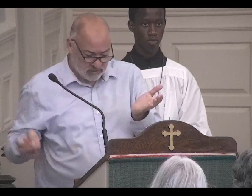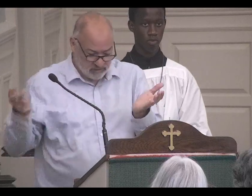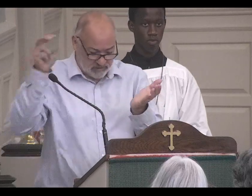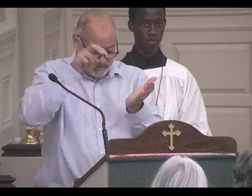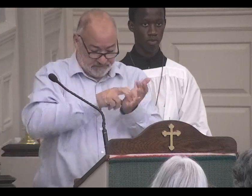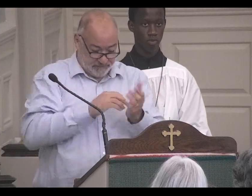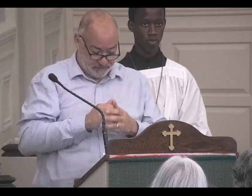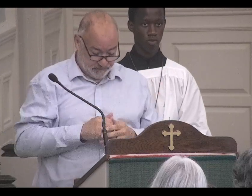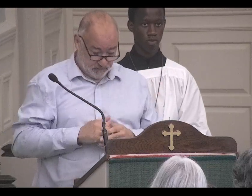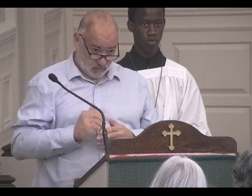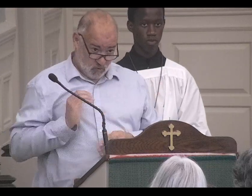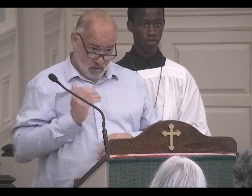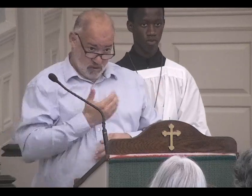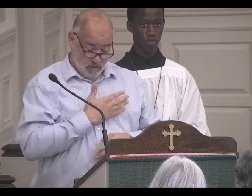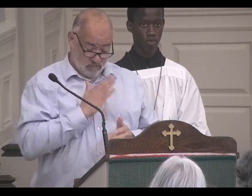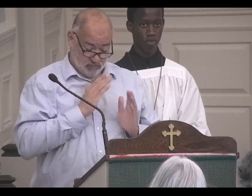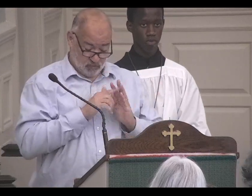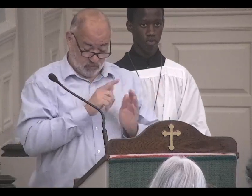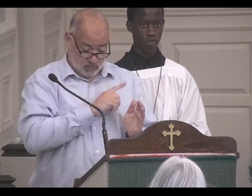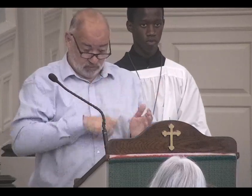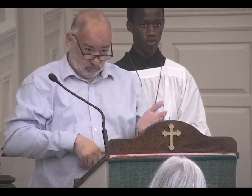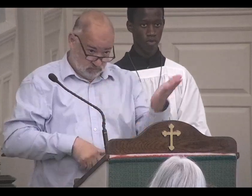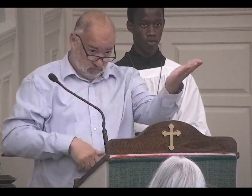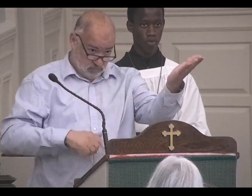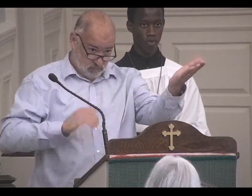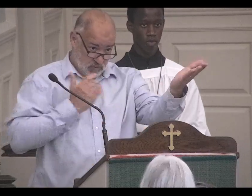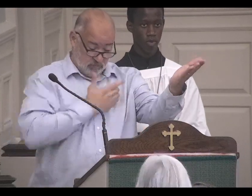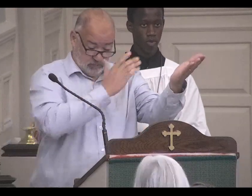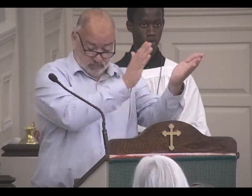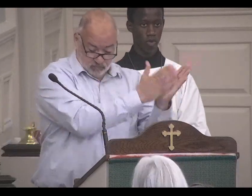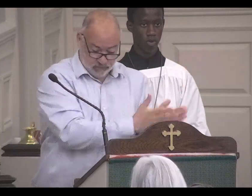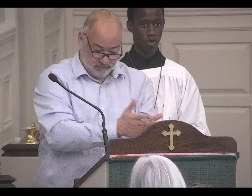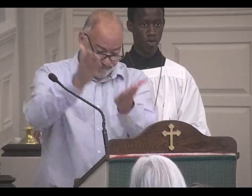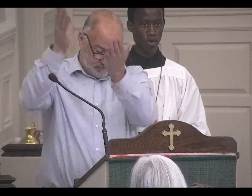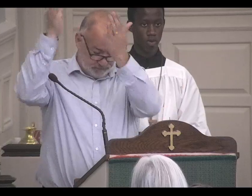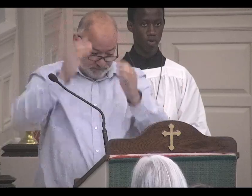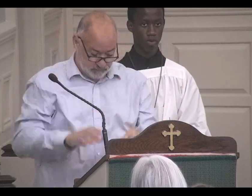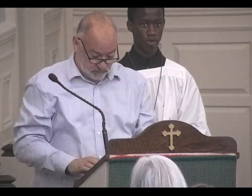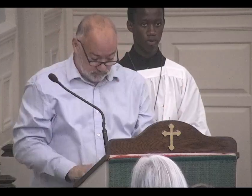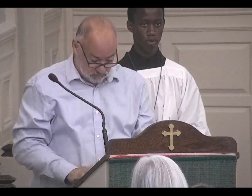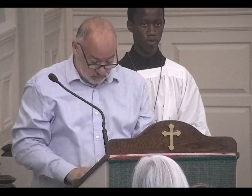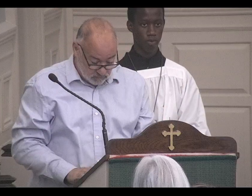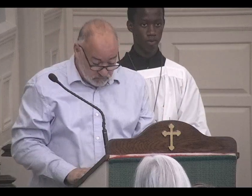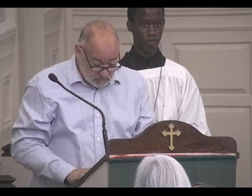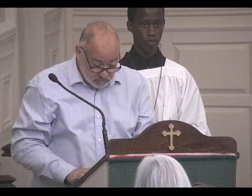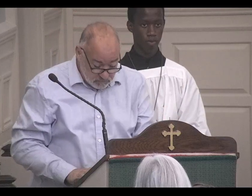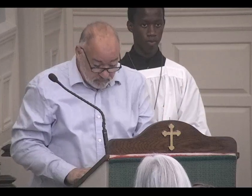resurrection. We pray to the Lord. Lord, hear our prayer.